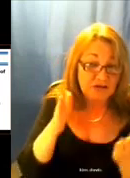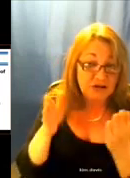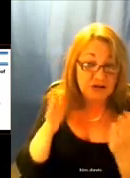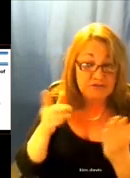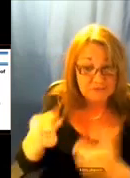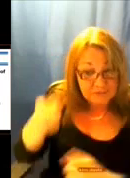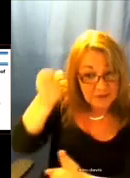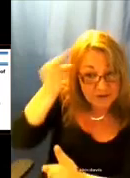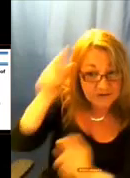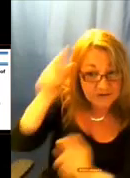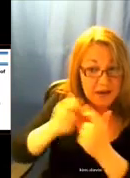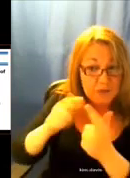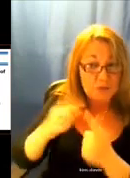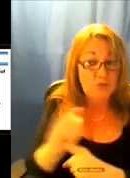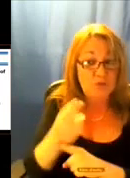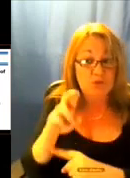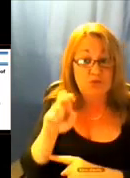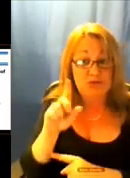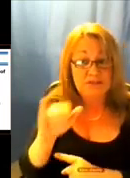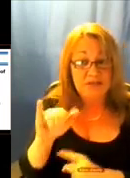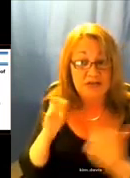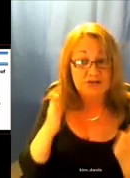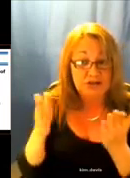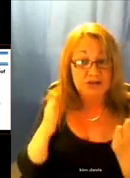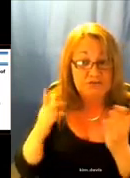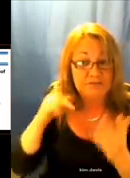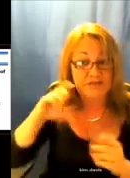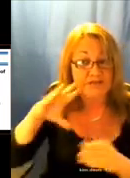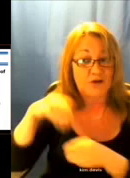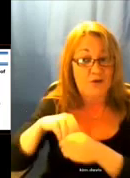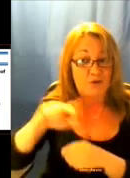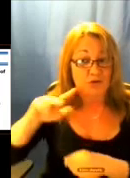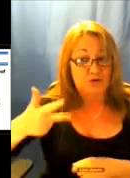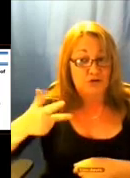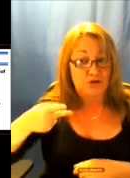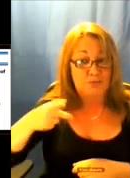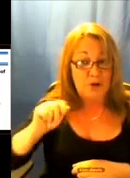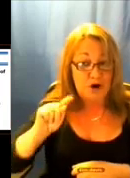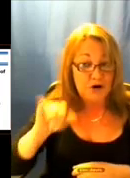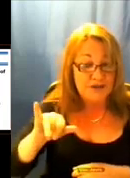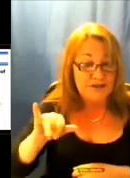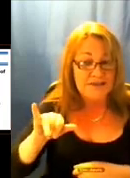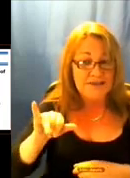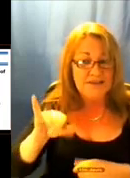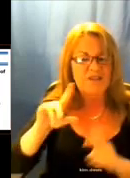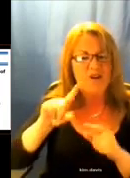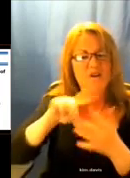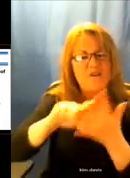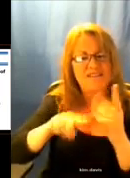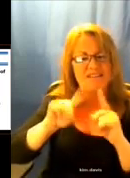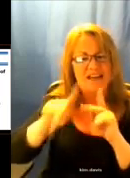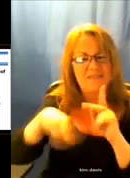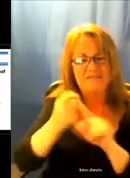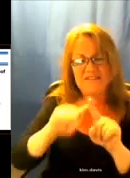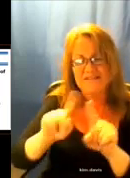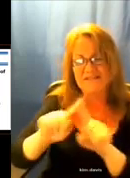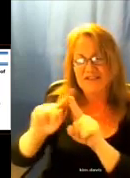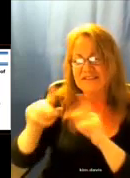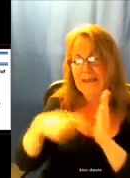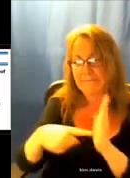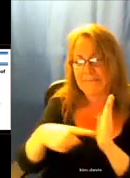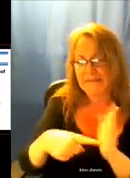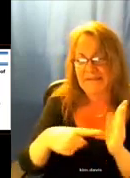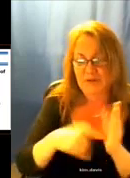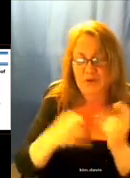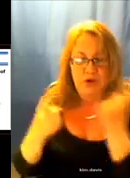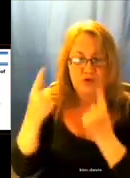communication using real services for understanding or through a third party.